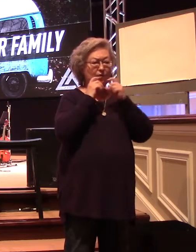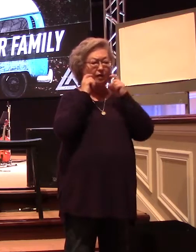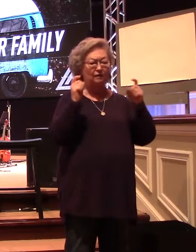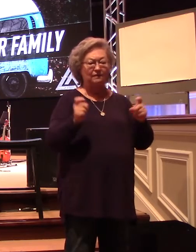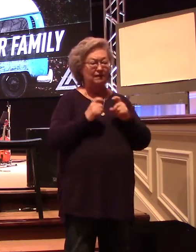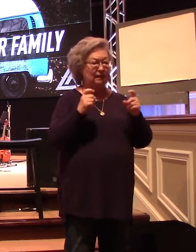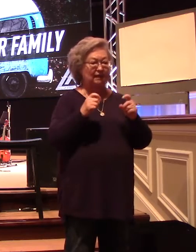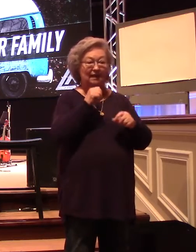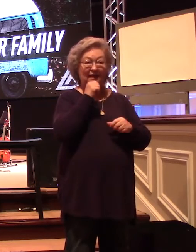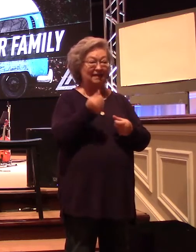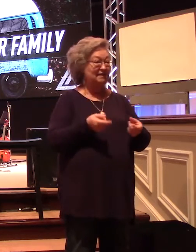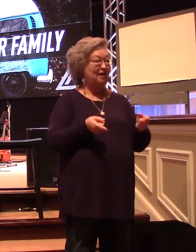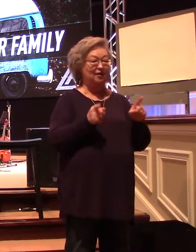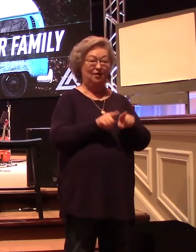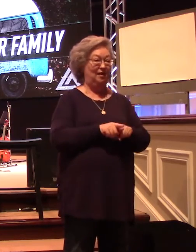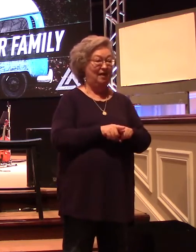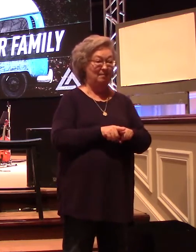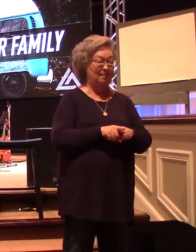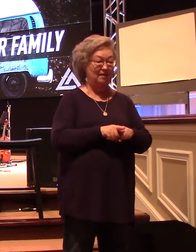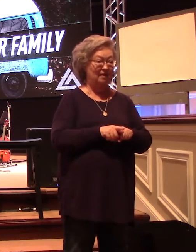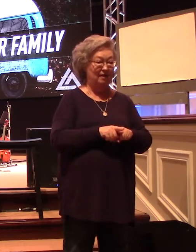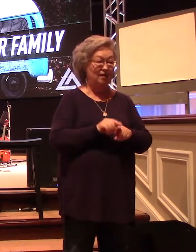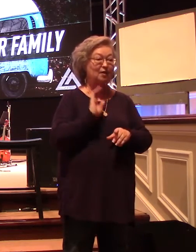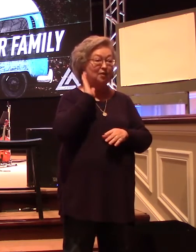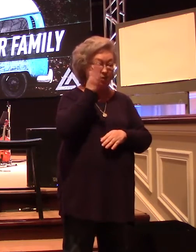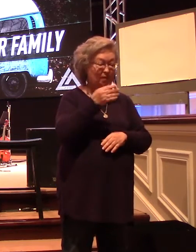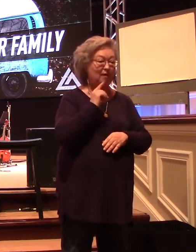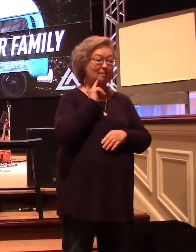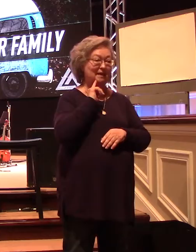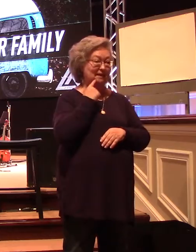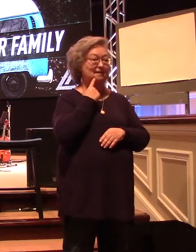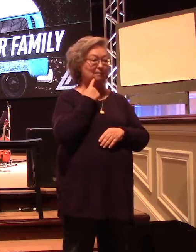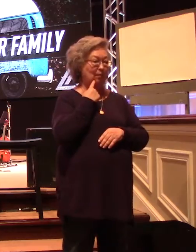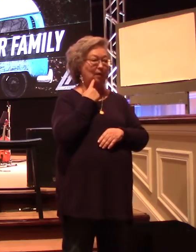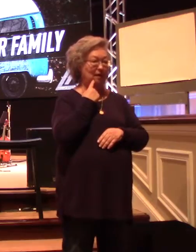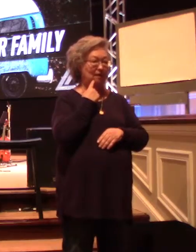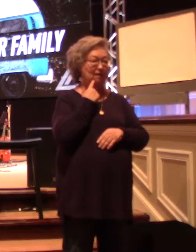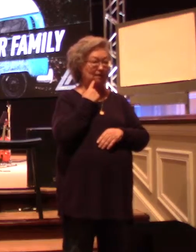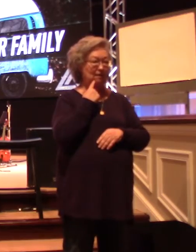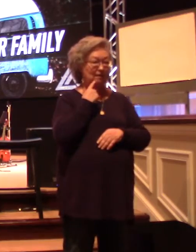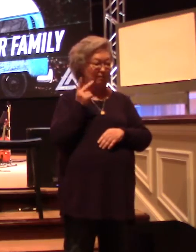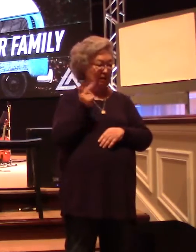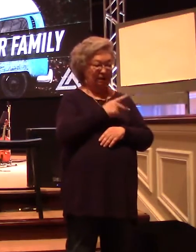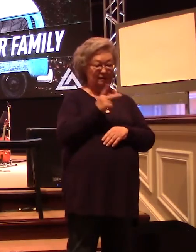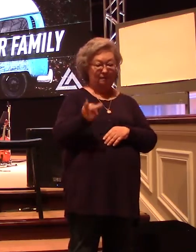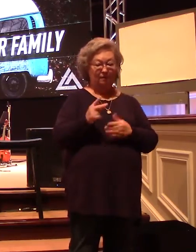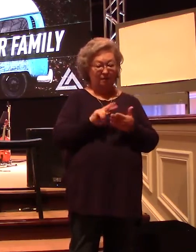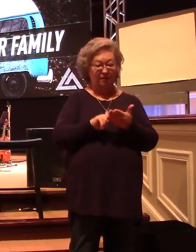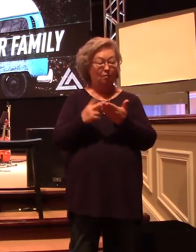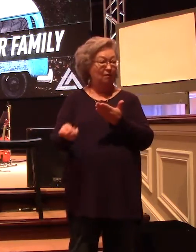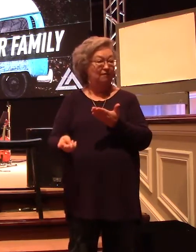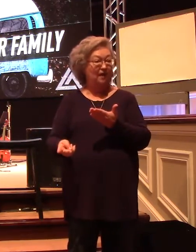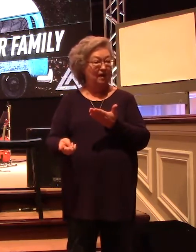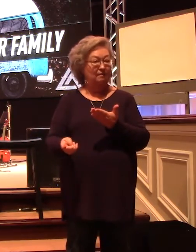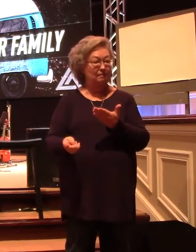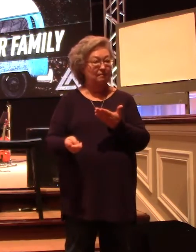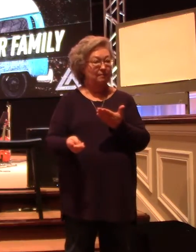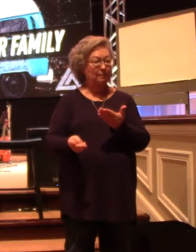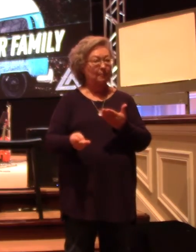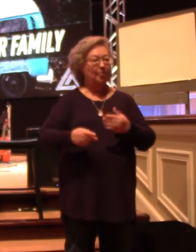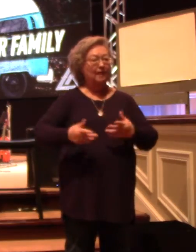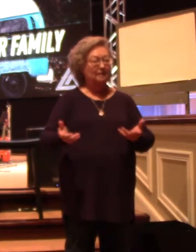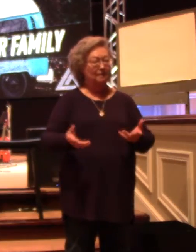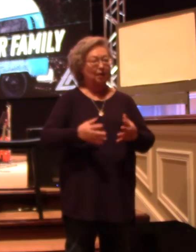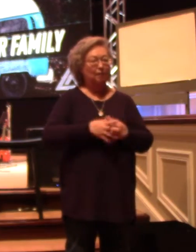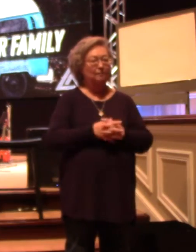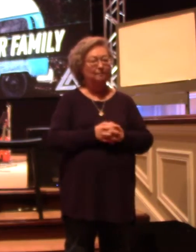thing, she's guaranteeing disappointment because I'm going to fail at some point or another. So that's the picture, ladies, for you. Thank